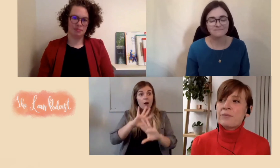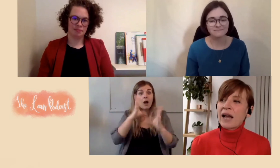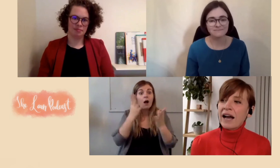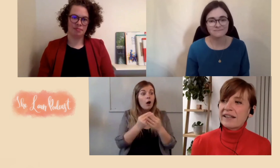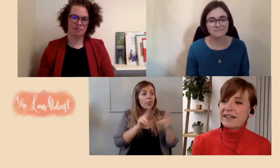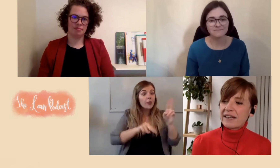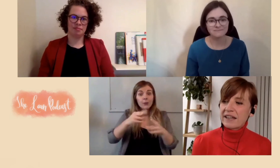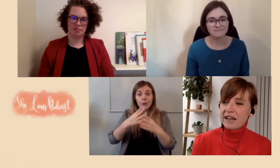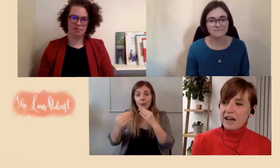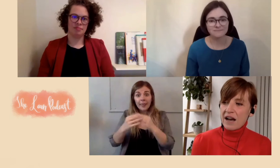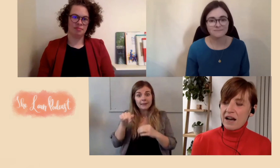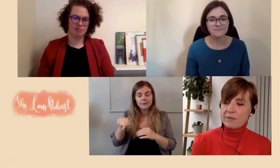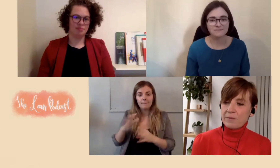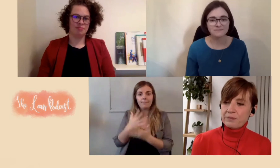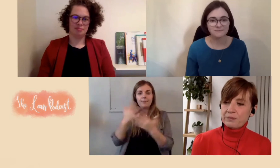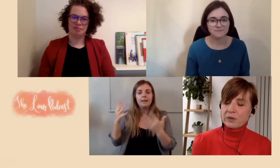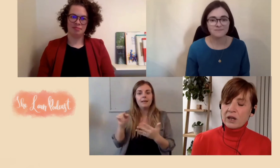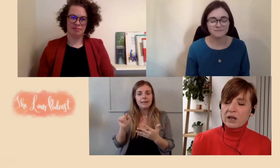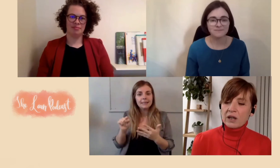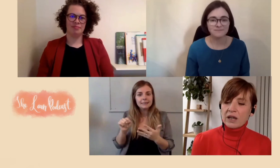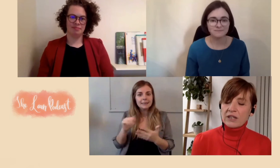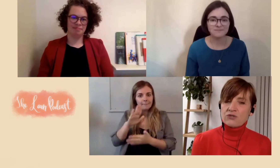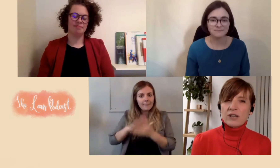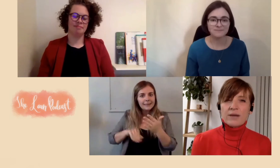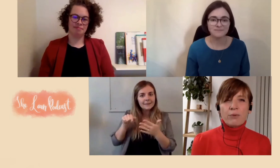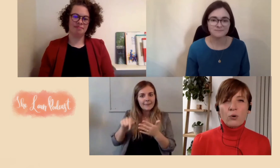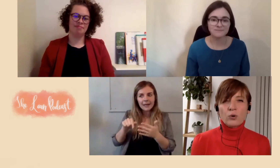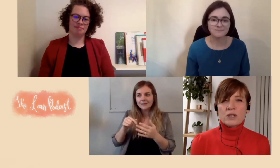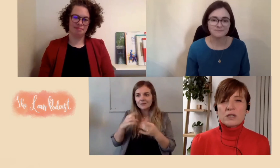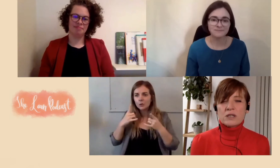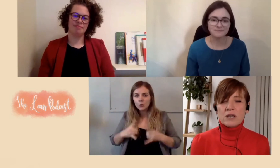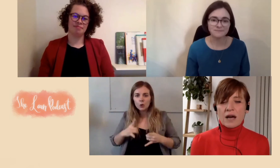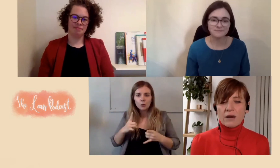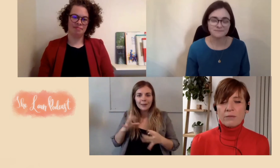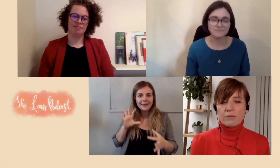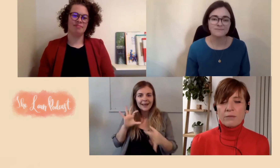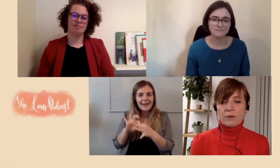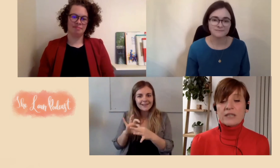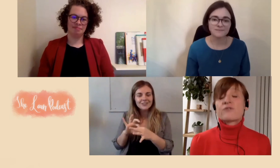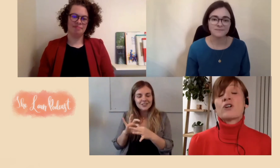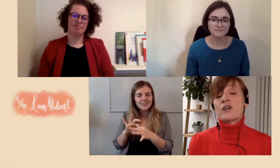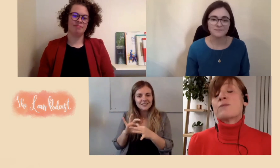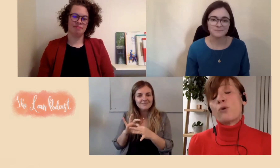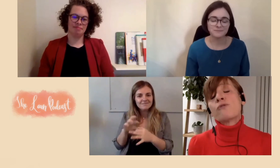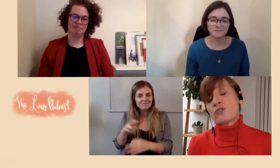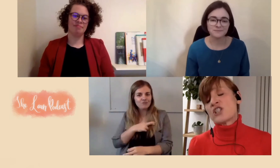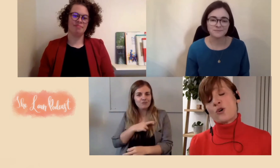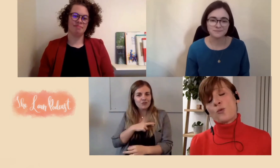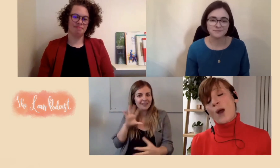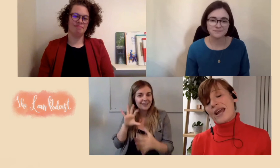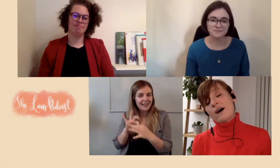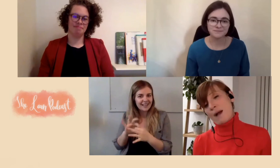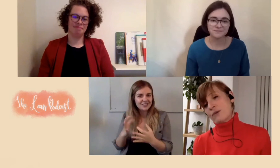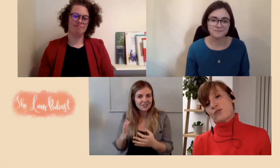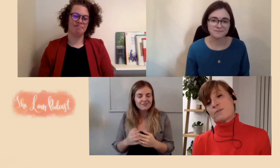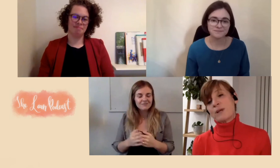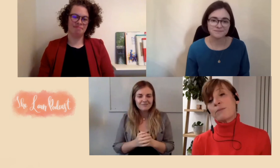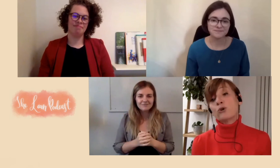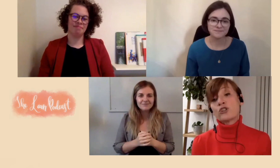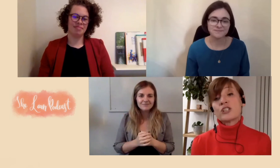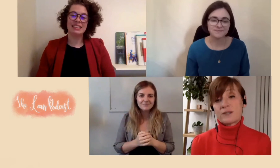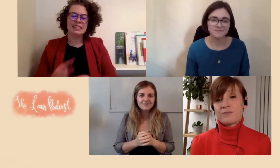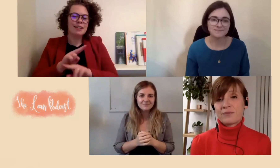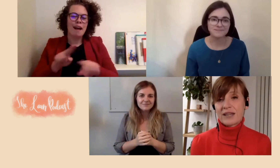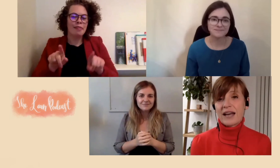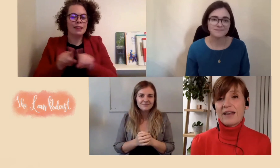real connection. Yeah, and because it's not the same doing it remote. You don't get the same connection. No. And especially with a sign